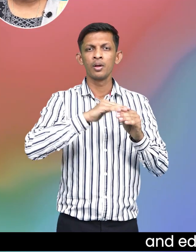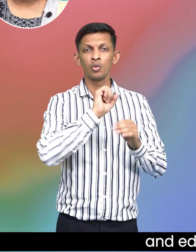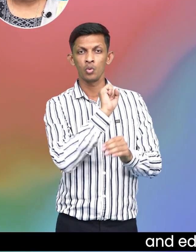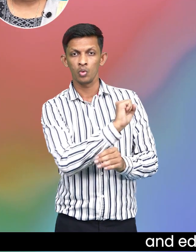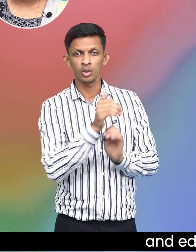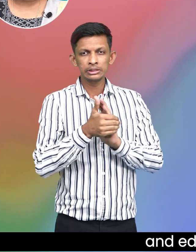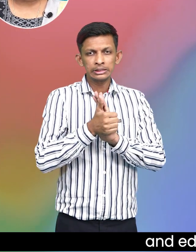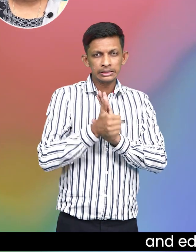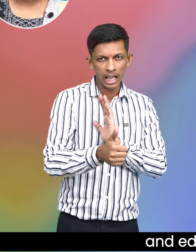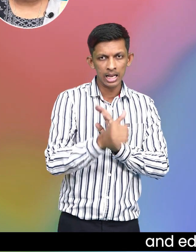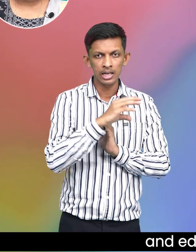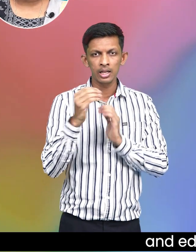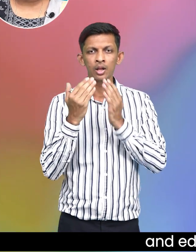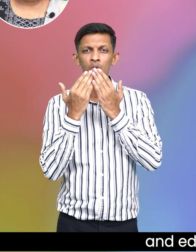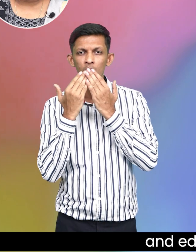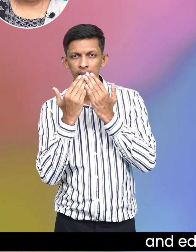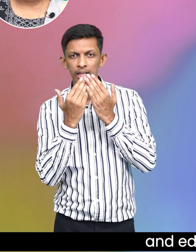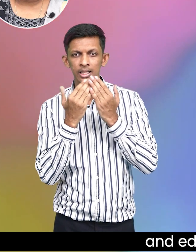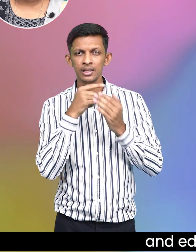educational qualifications.